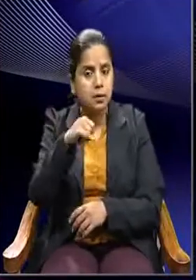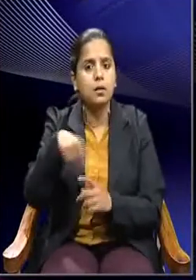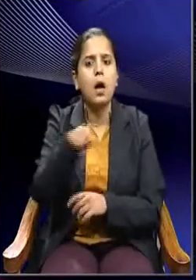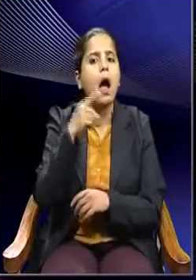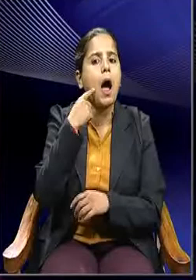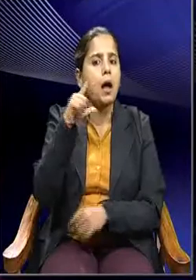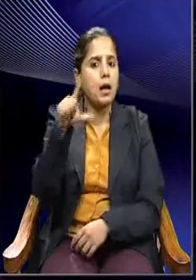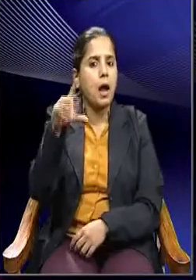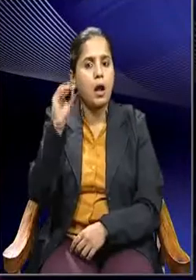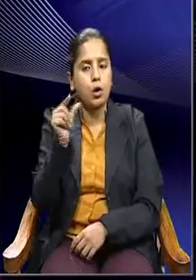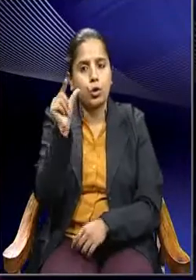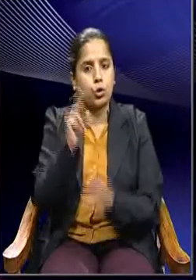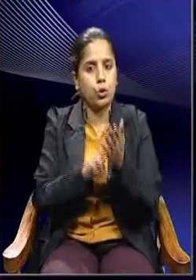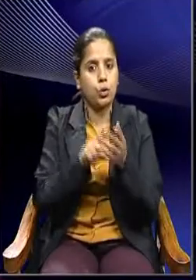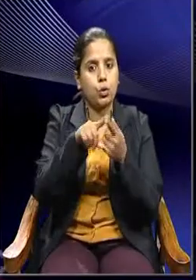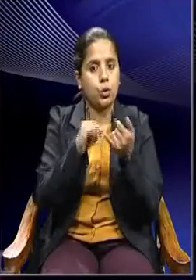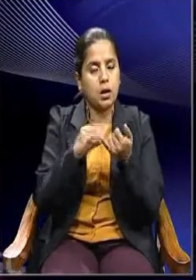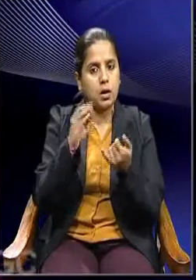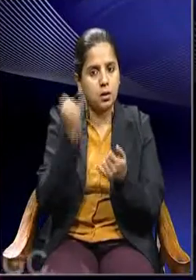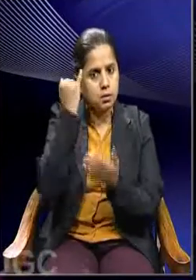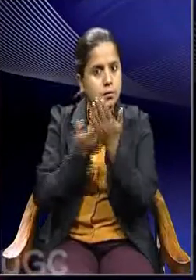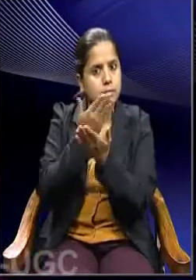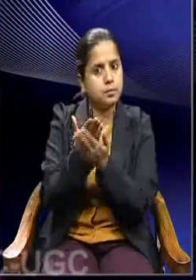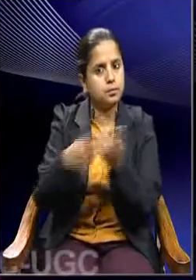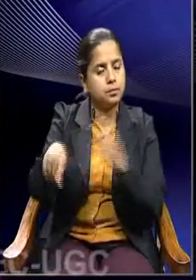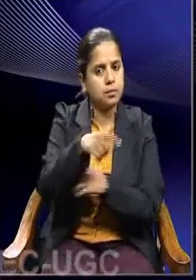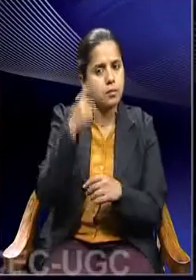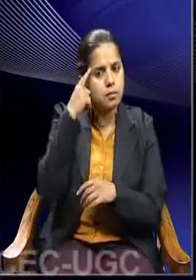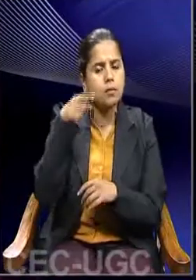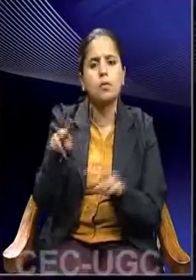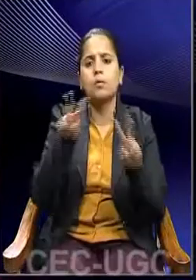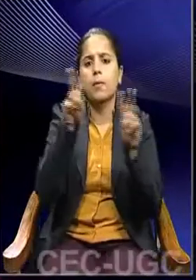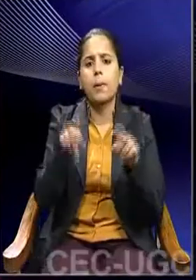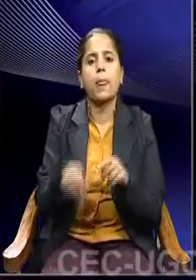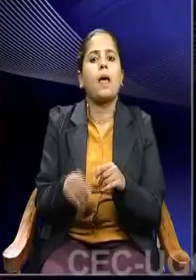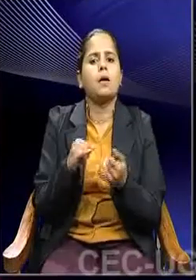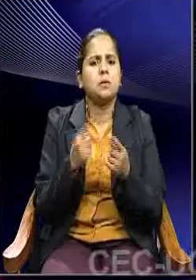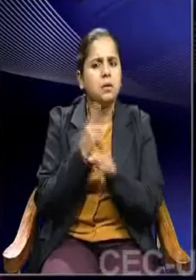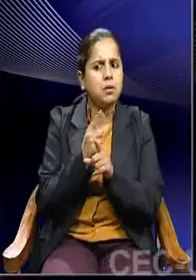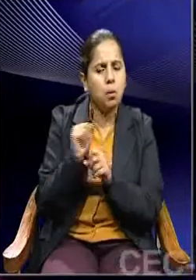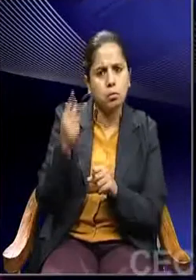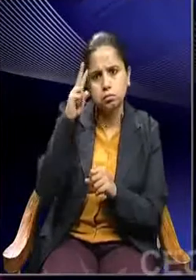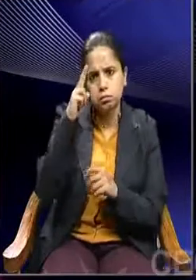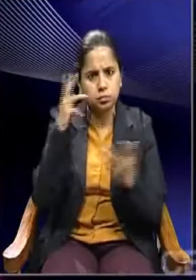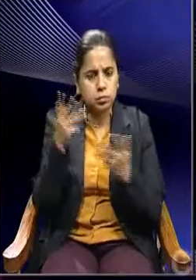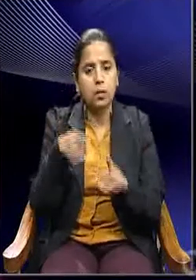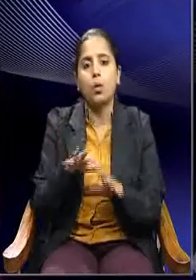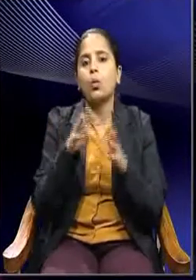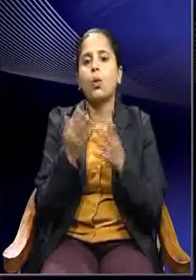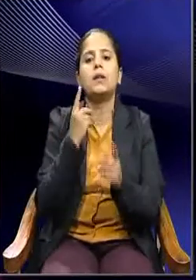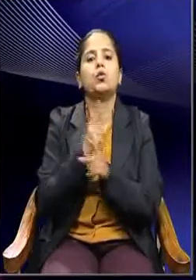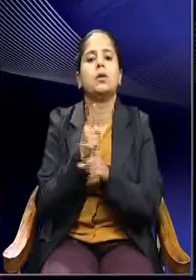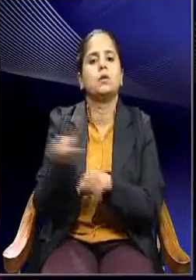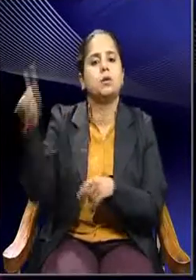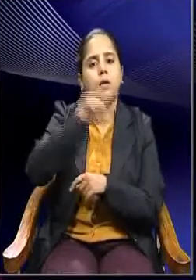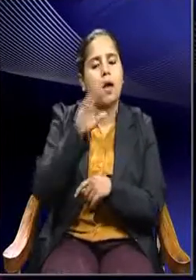1996, ILO UNESCO recommendation concerning the status of teachers. World Teachers' Day, held annually